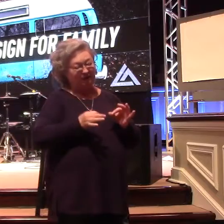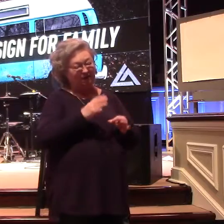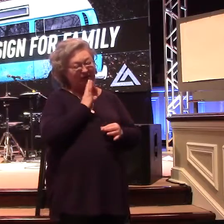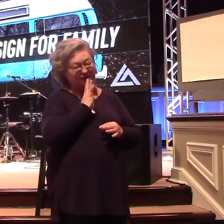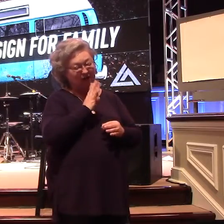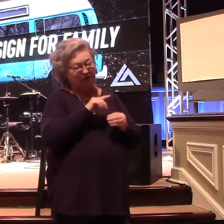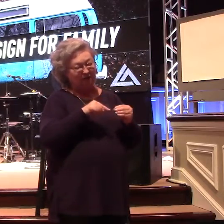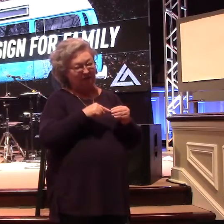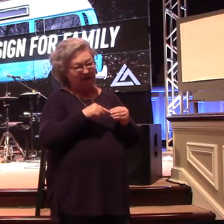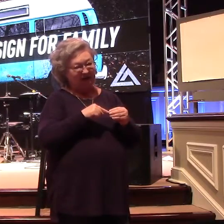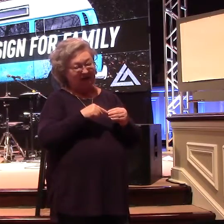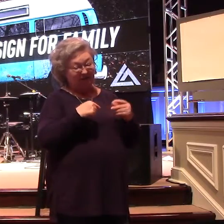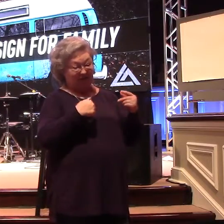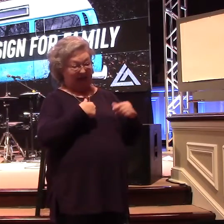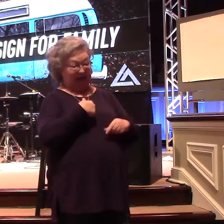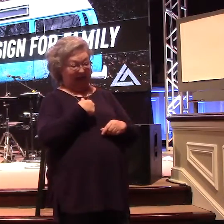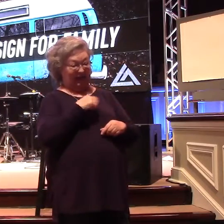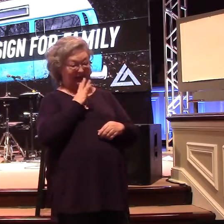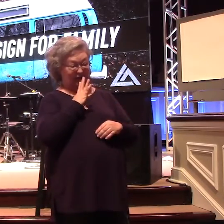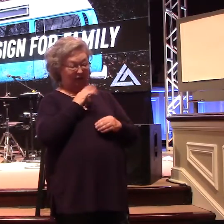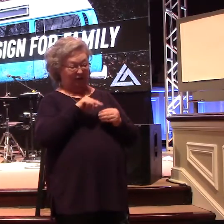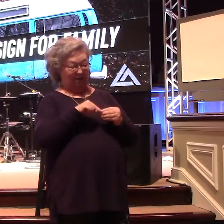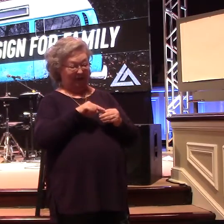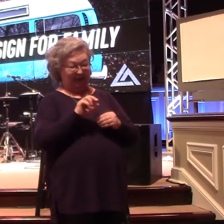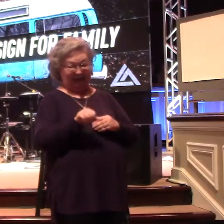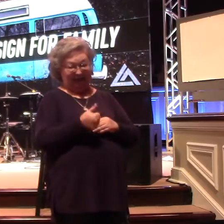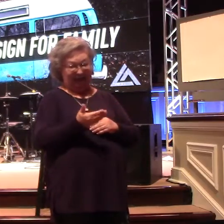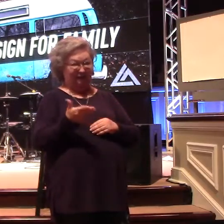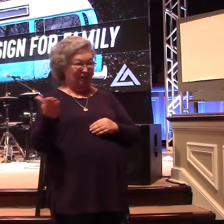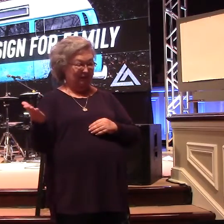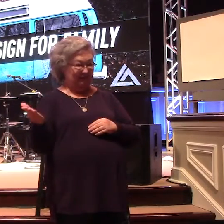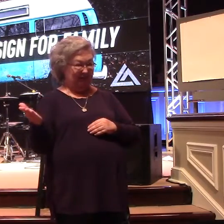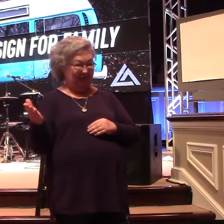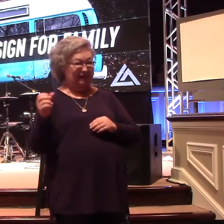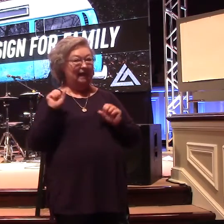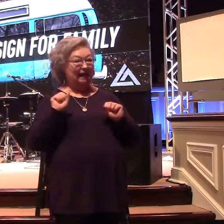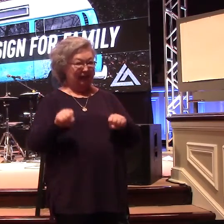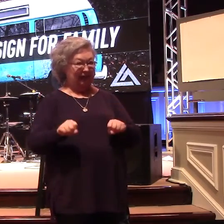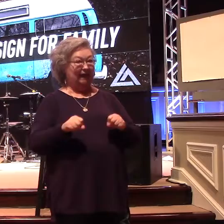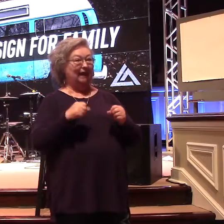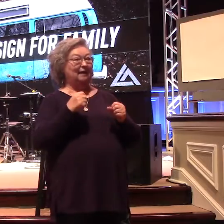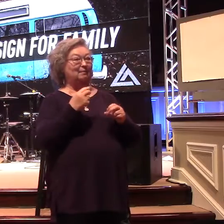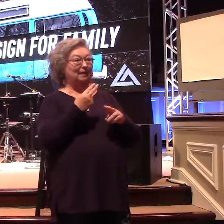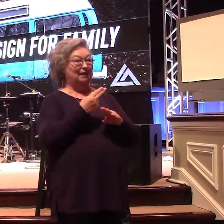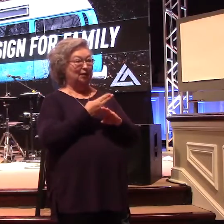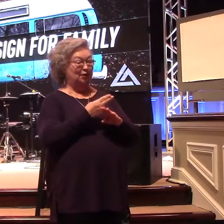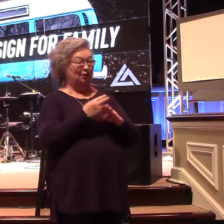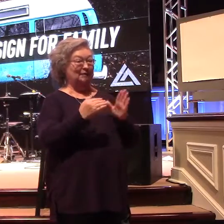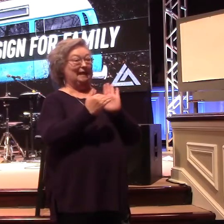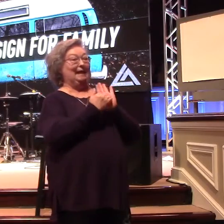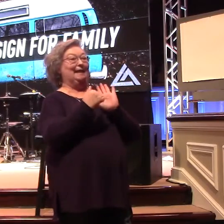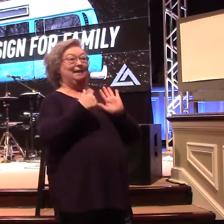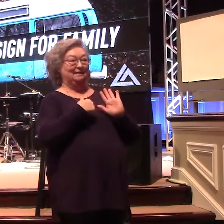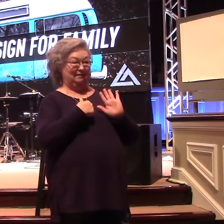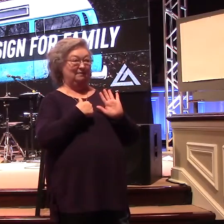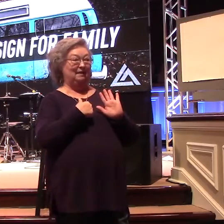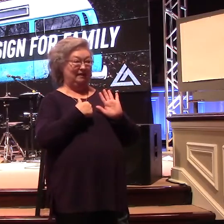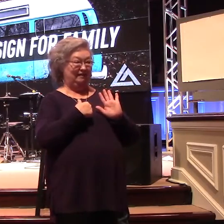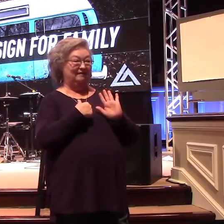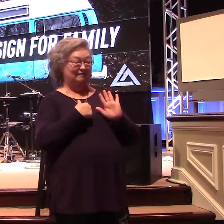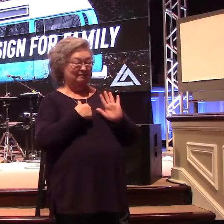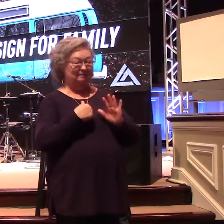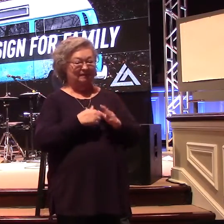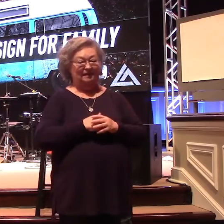say can and will be used against me, and so she's going to help me stay on track. Yeah, exactly. So, is your mic